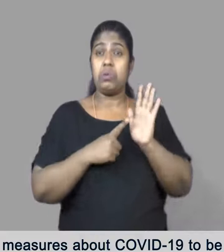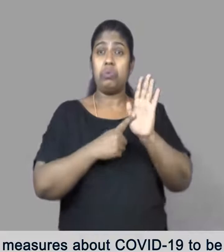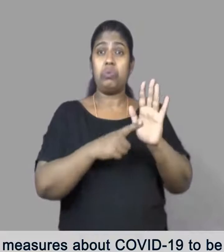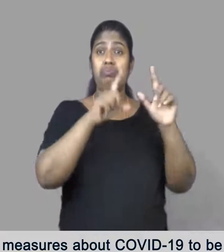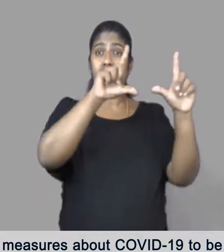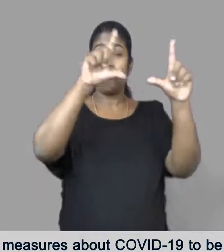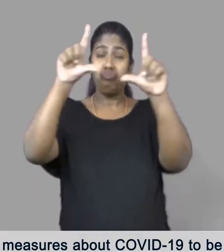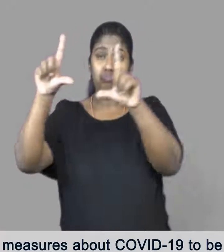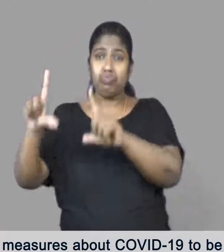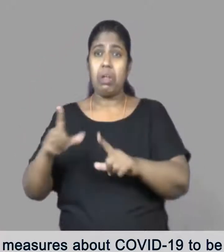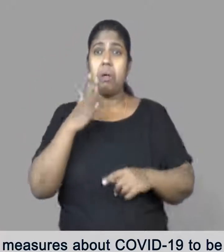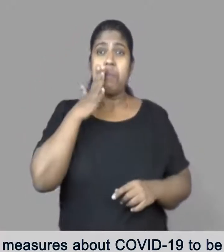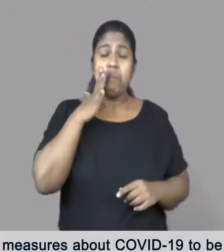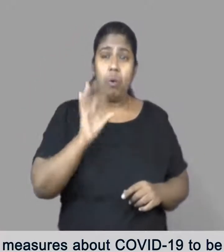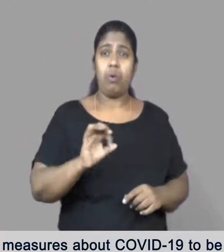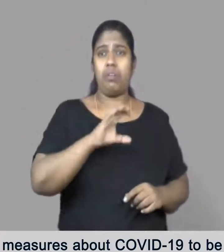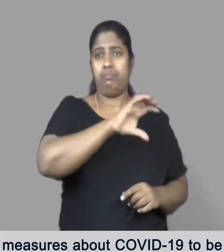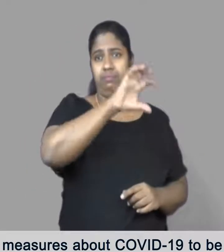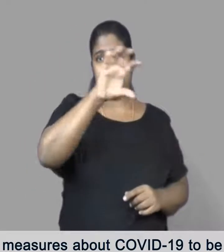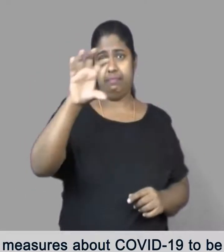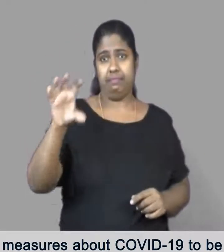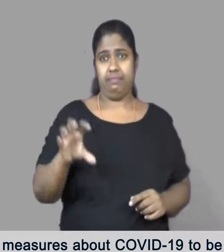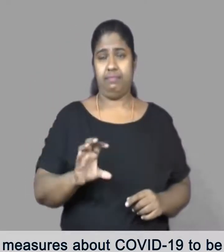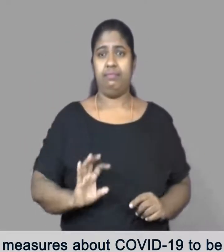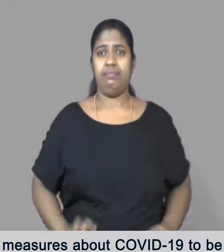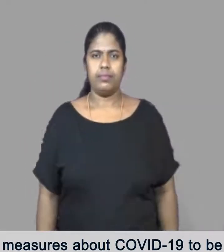in prominent places.